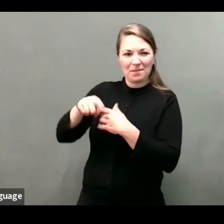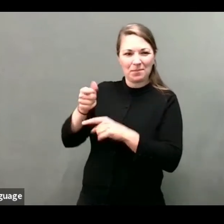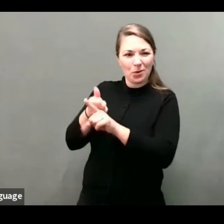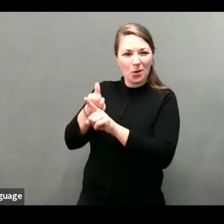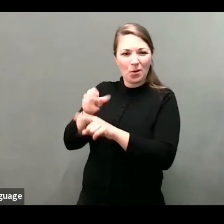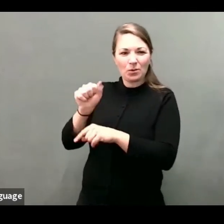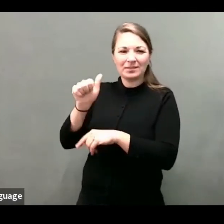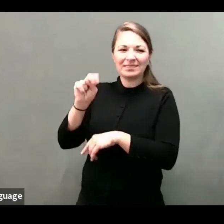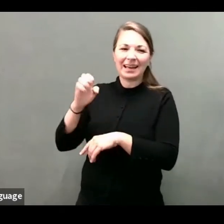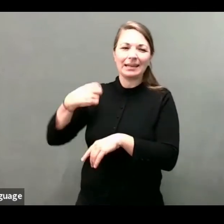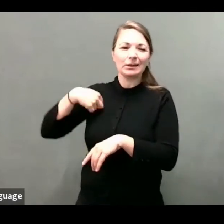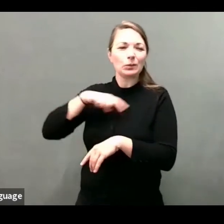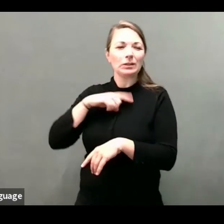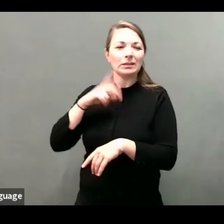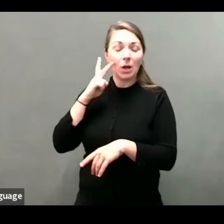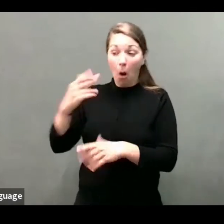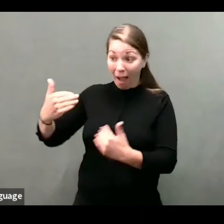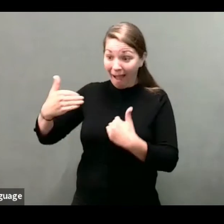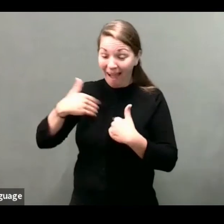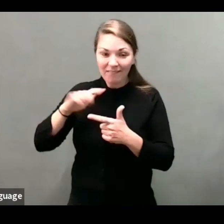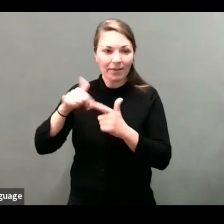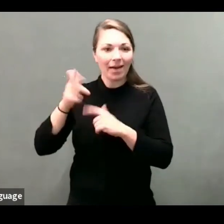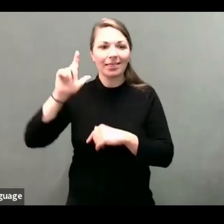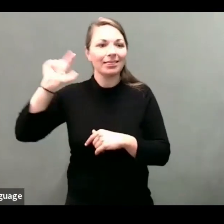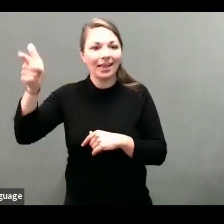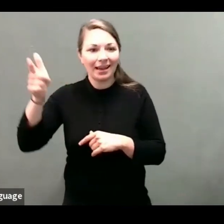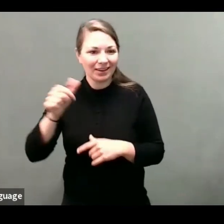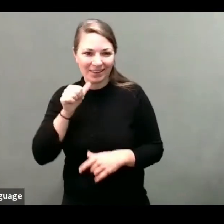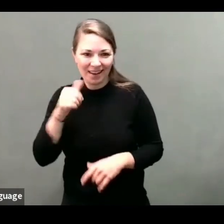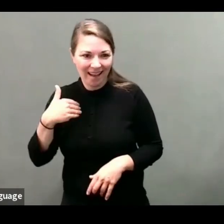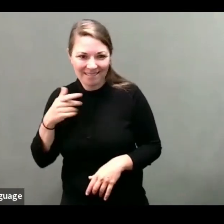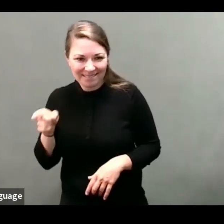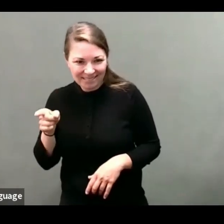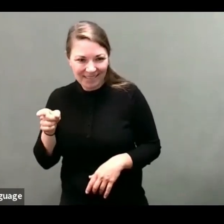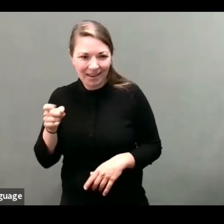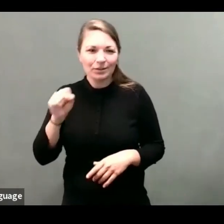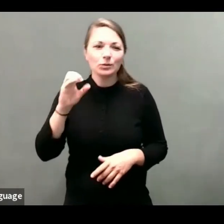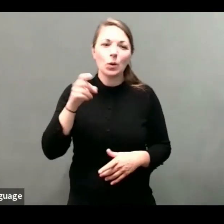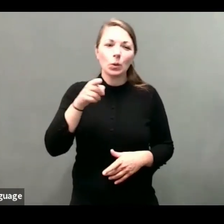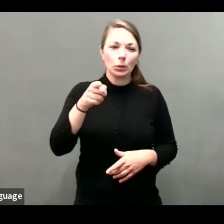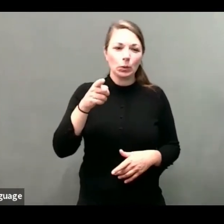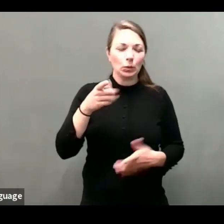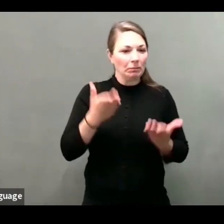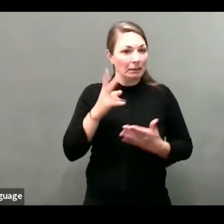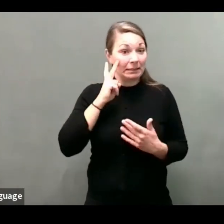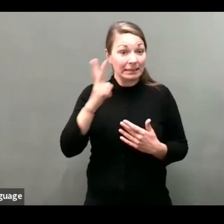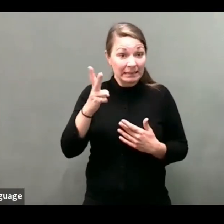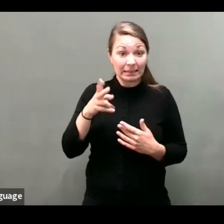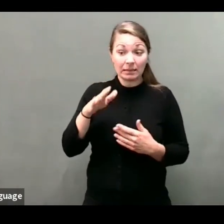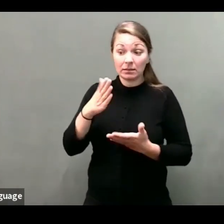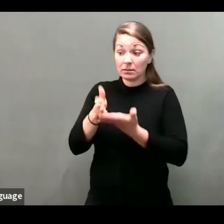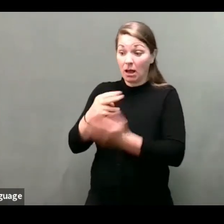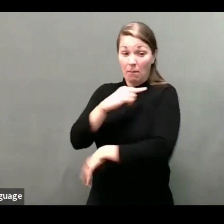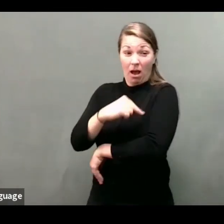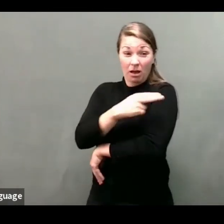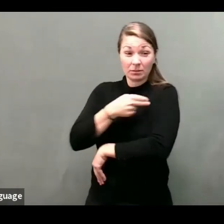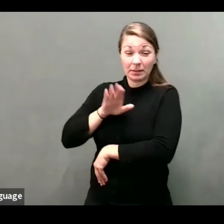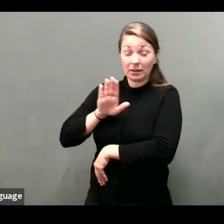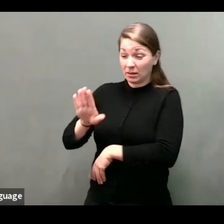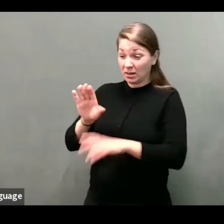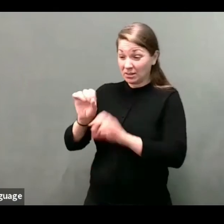then kind of see some ripple effects from in your advocacy work. So I just wanted you to be aware of why that may